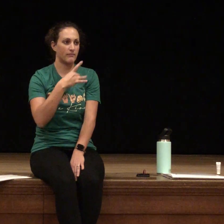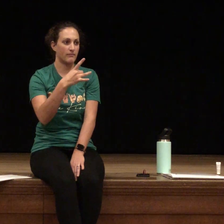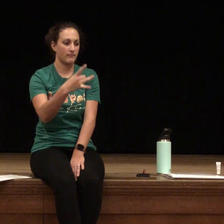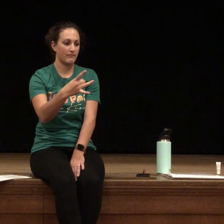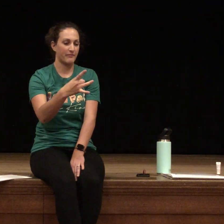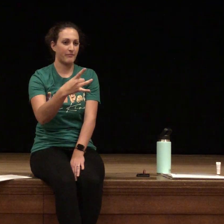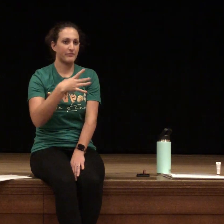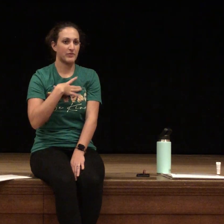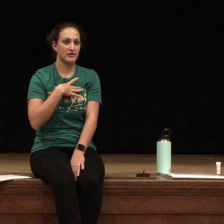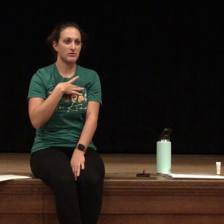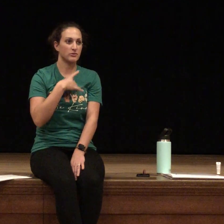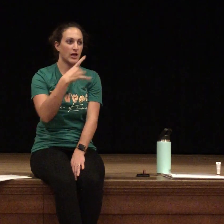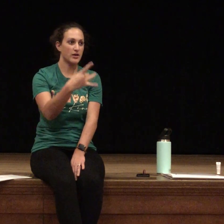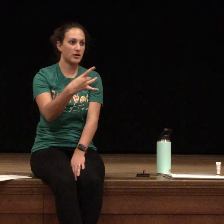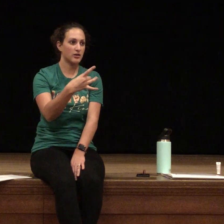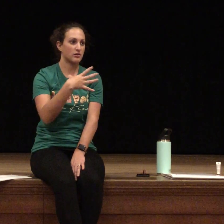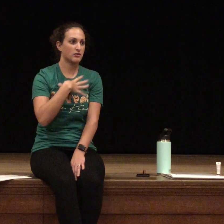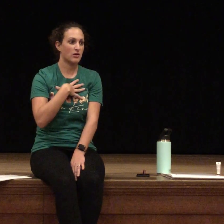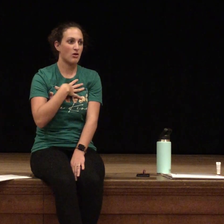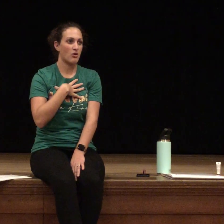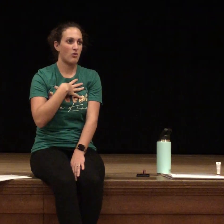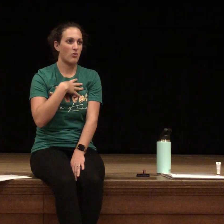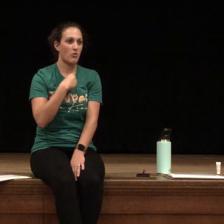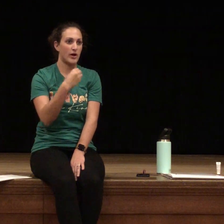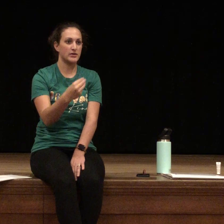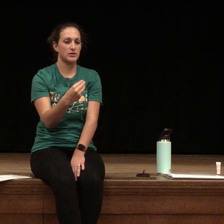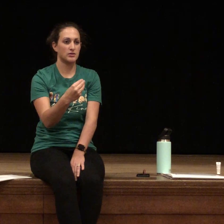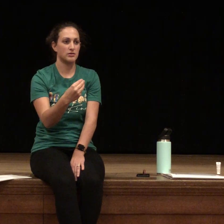finger. So like, white.